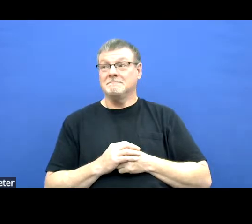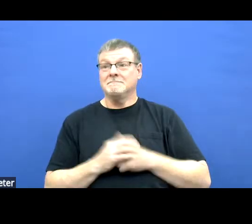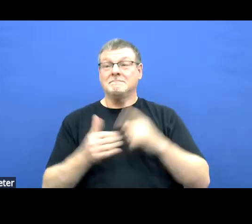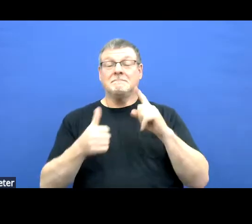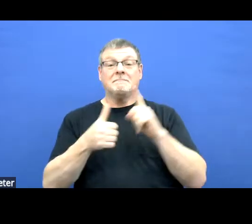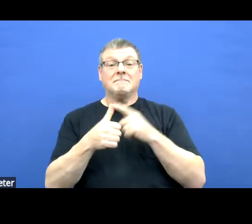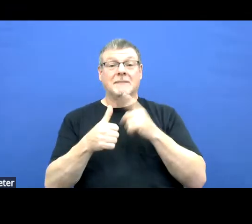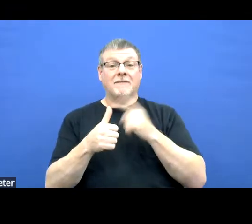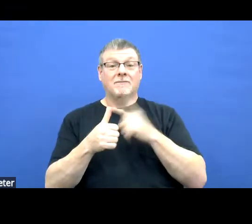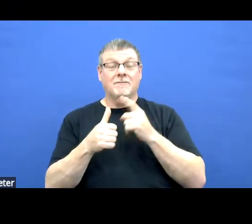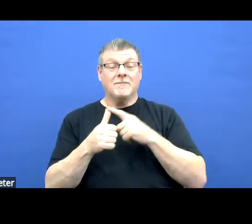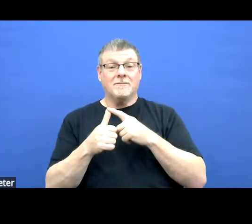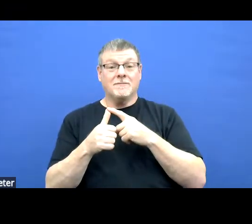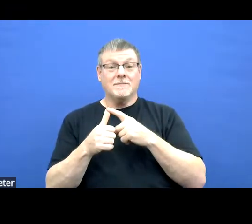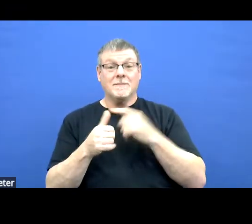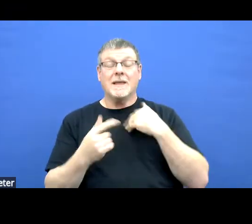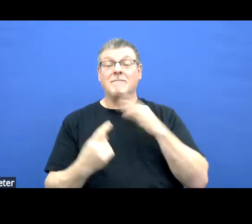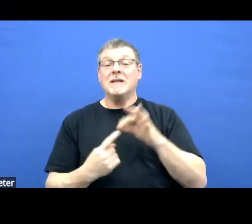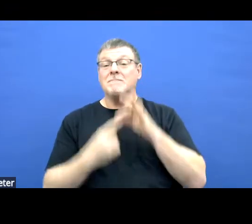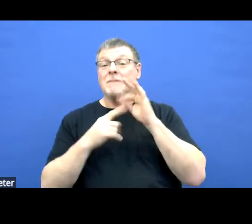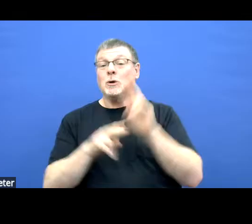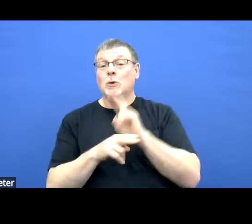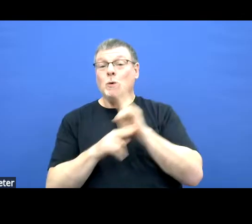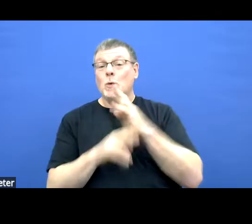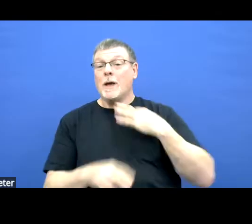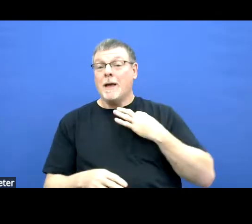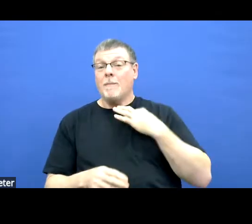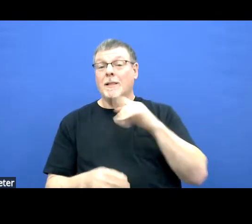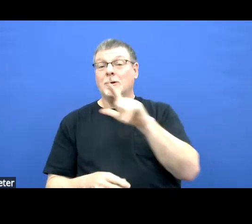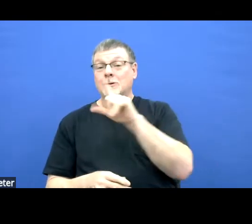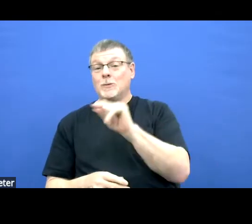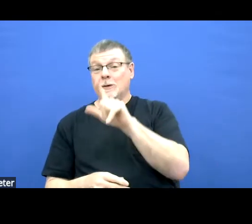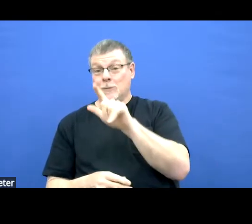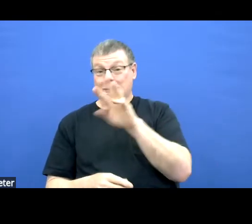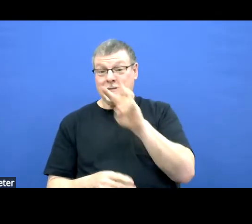First up, we have special use permit application number